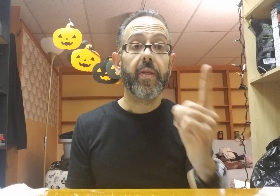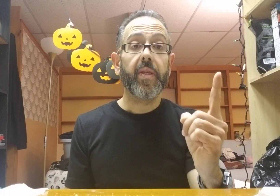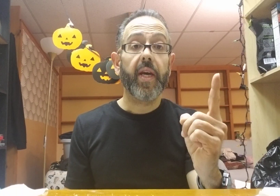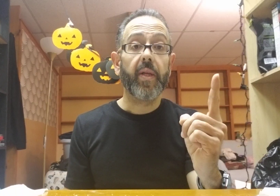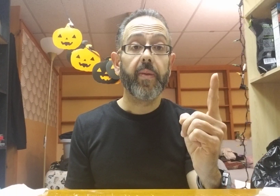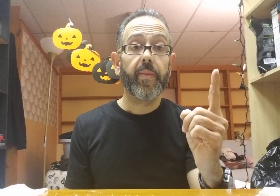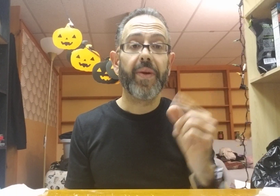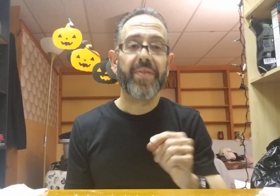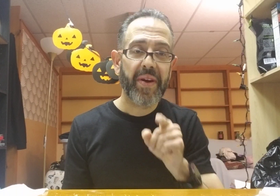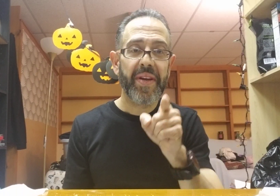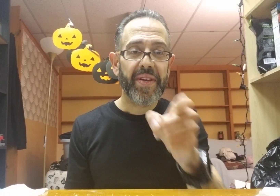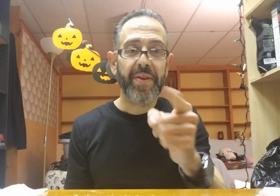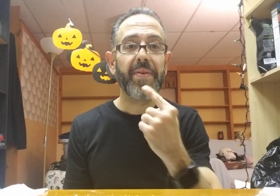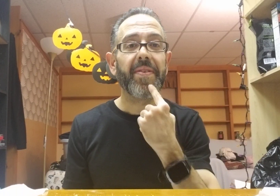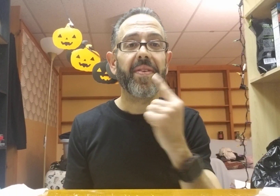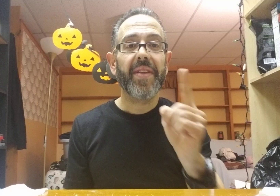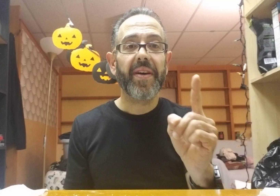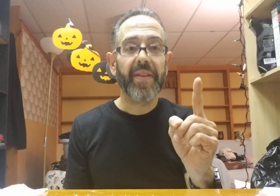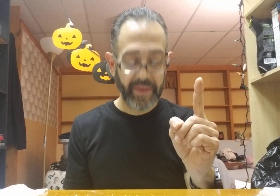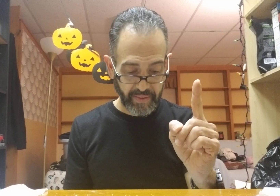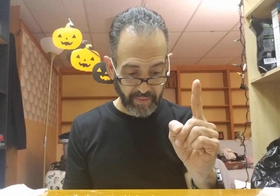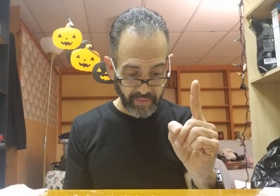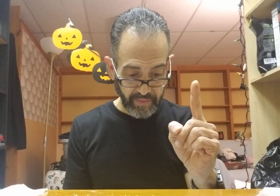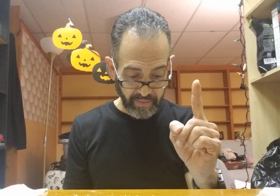tell. Oh, sorry. You tell.